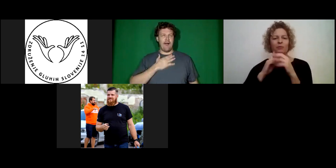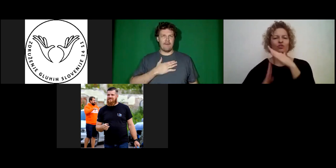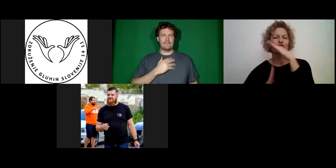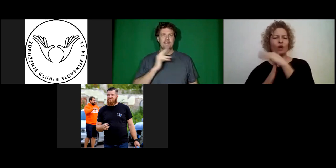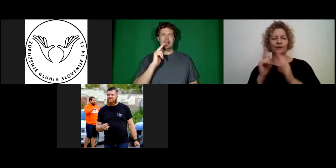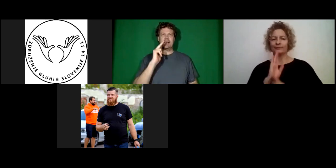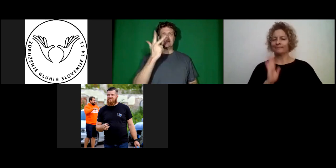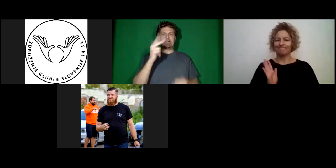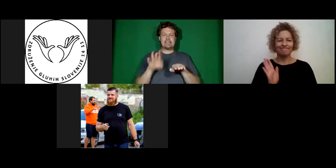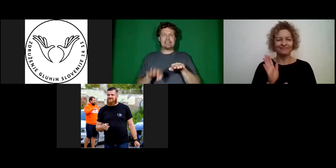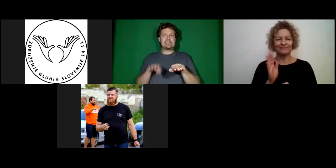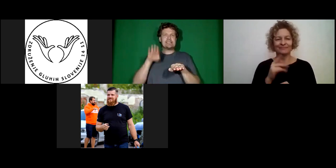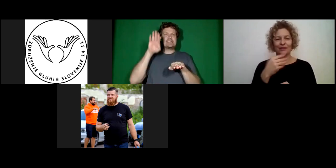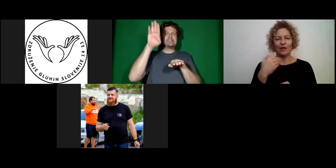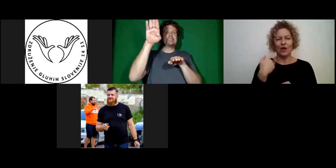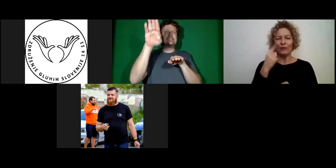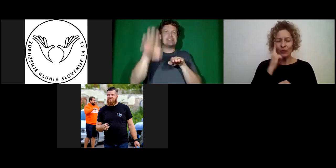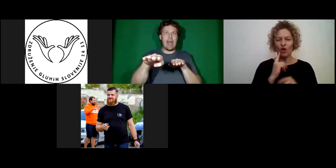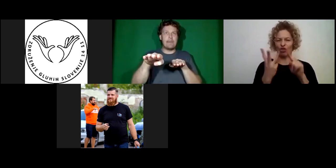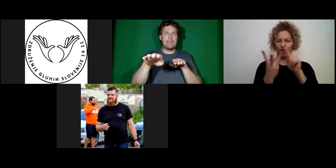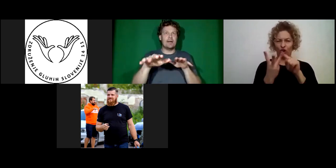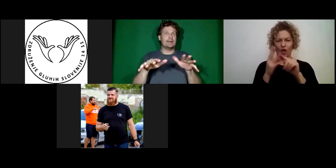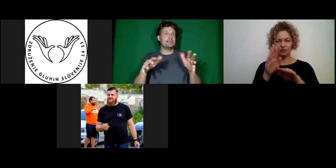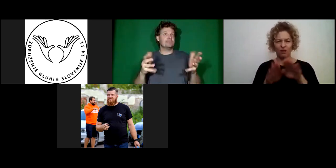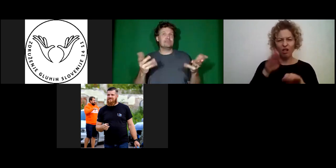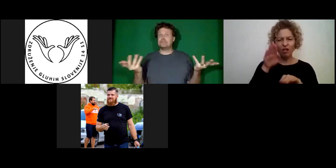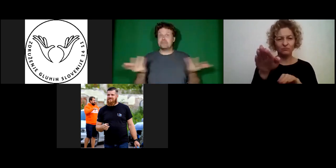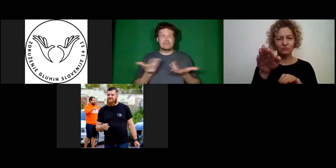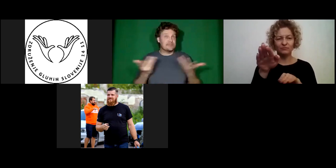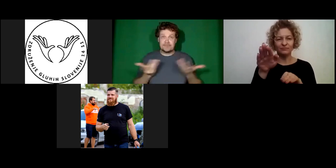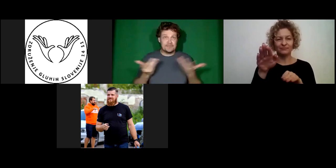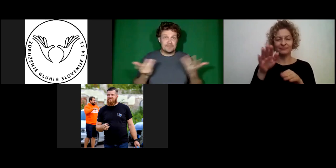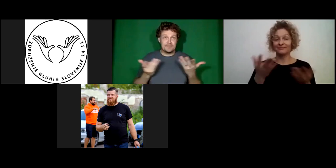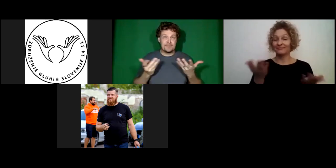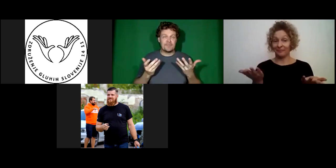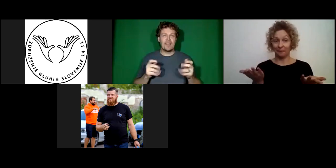it wasn't one of my best moments.